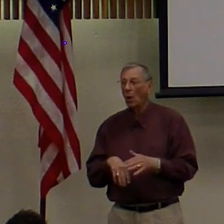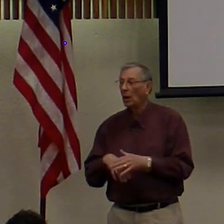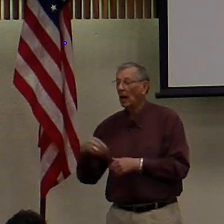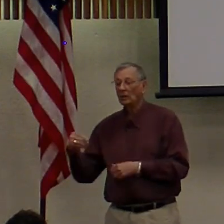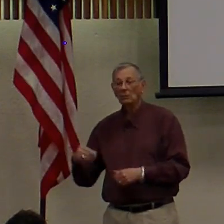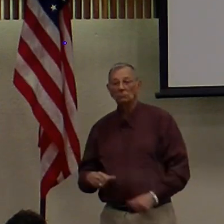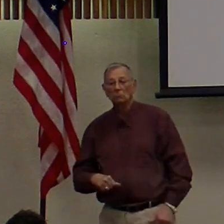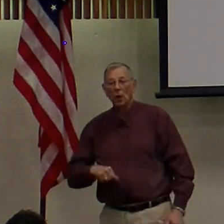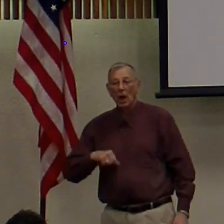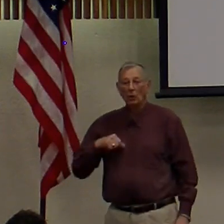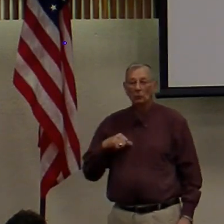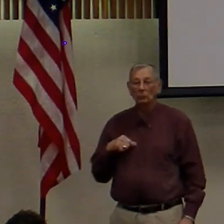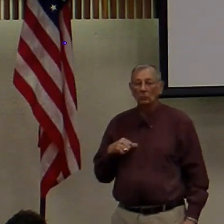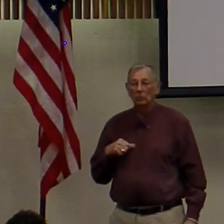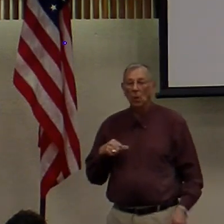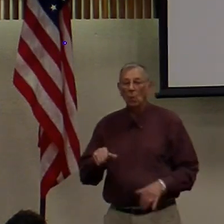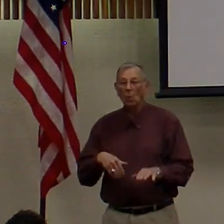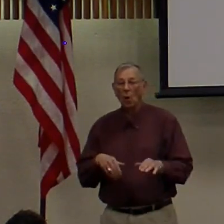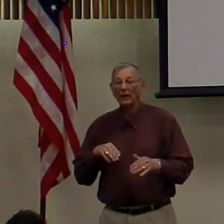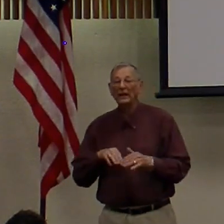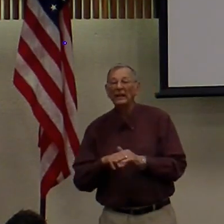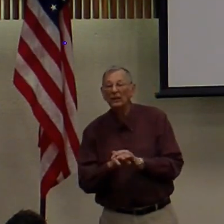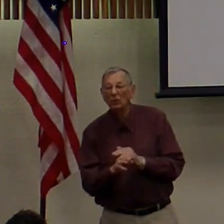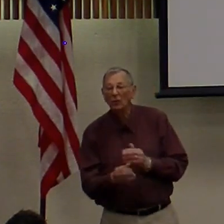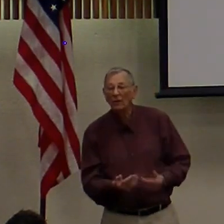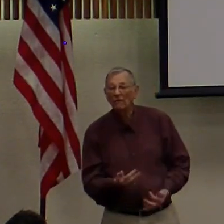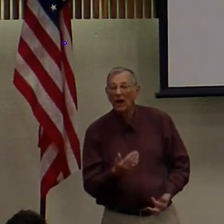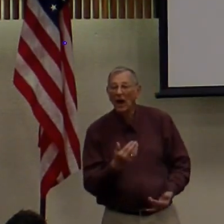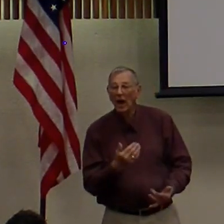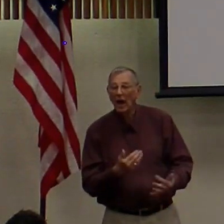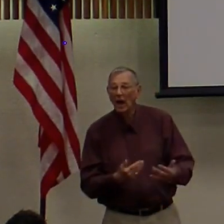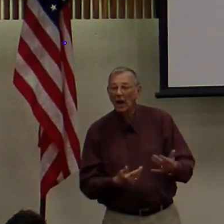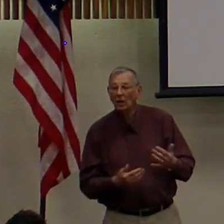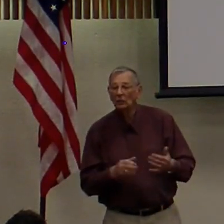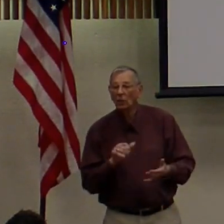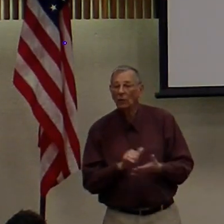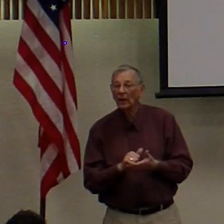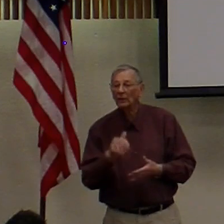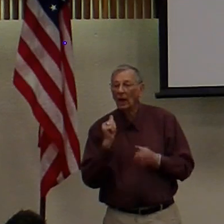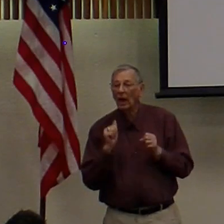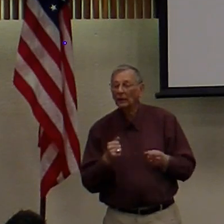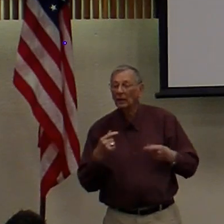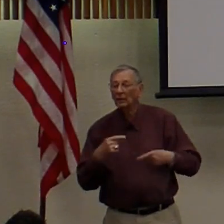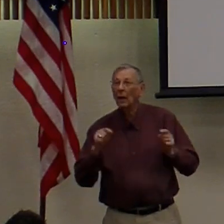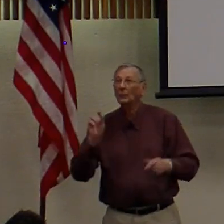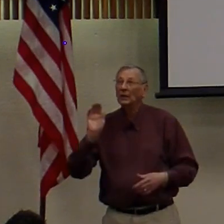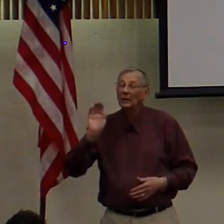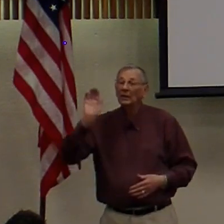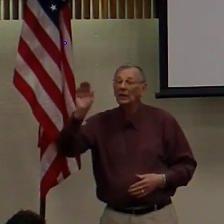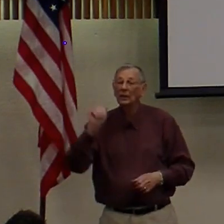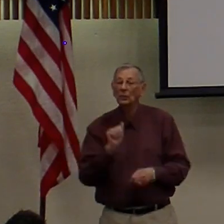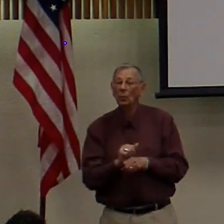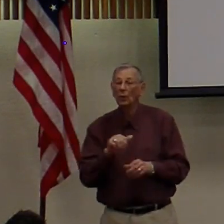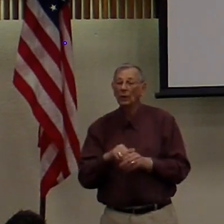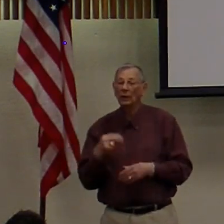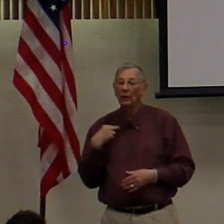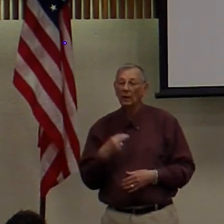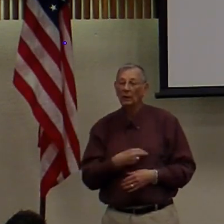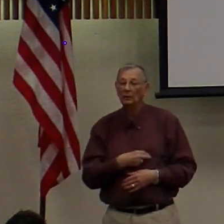here proudly and walk into the fire so that God can accomplish His work in